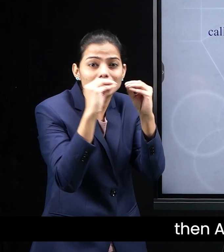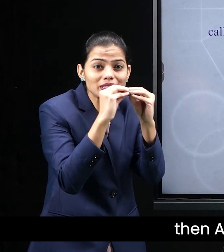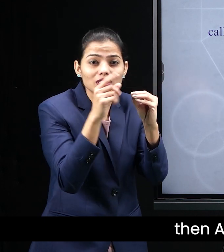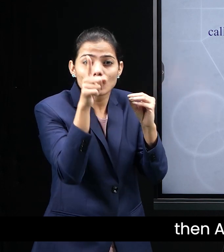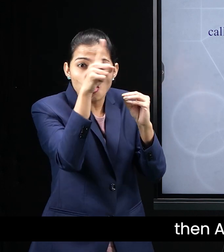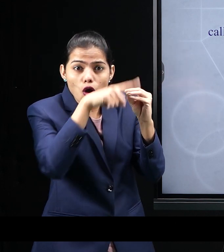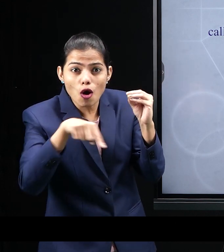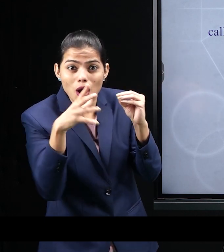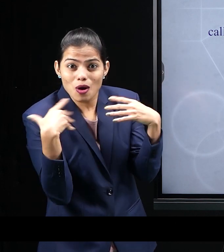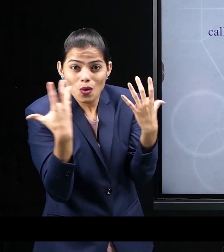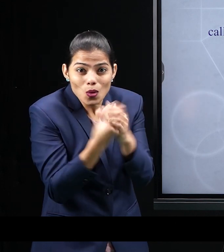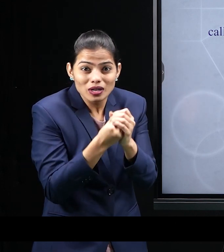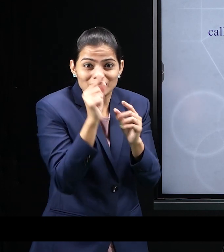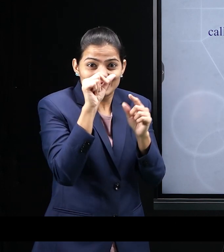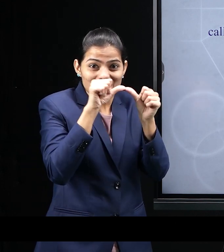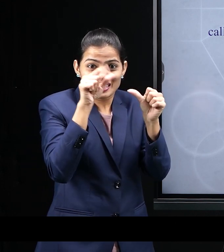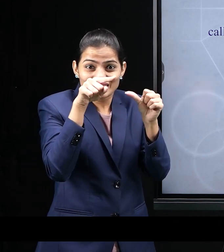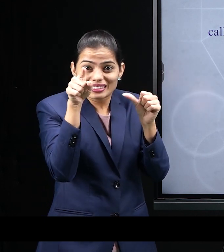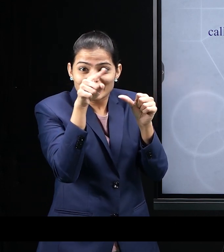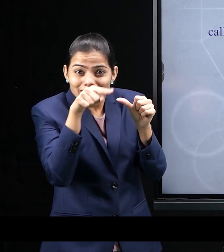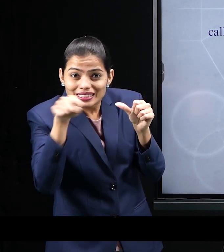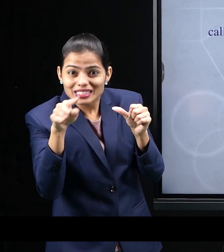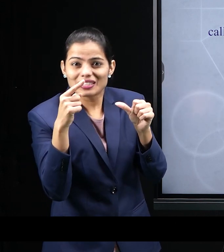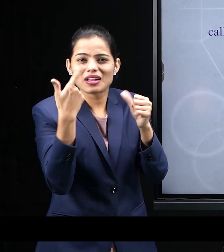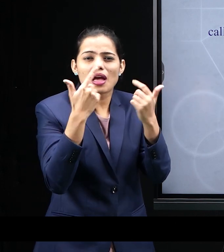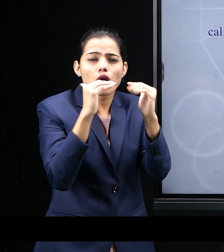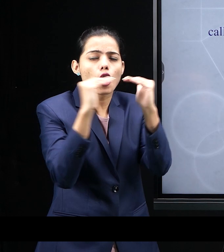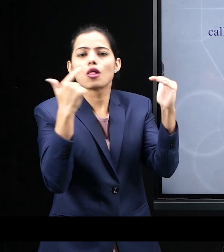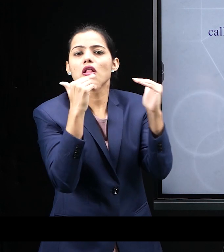B and we write A proper subset of B.